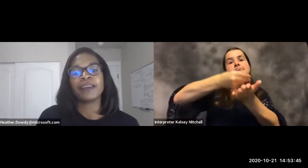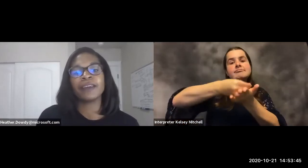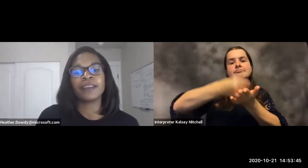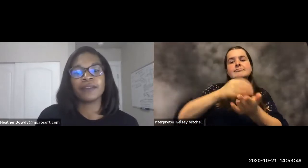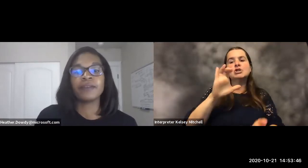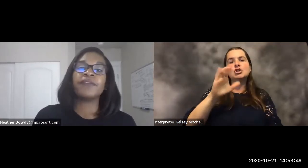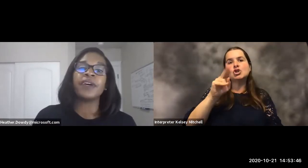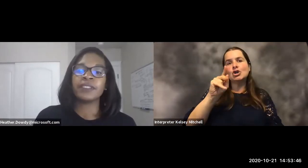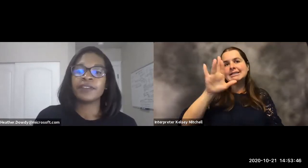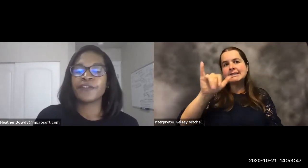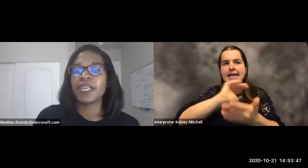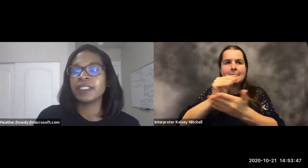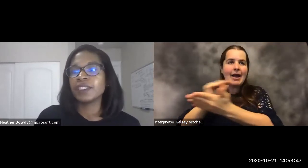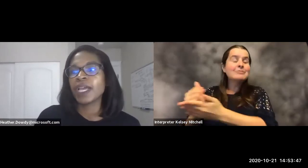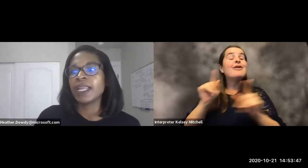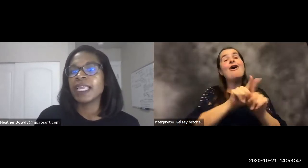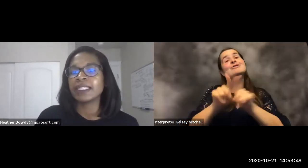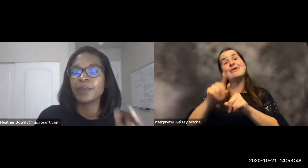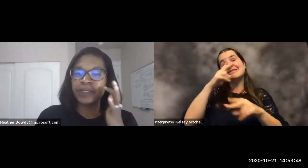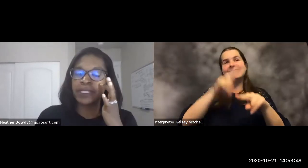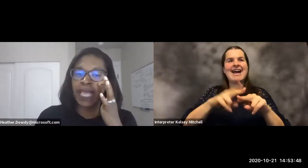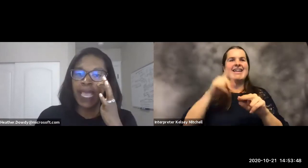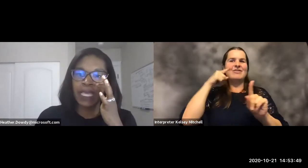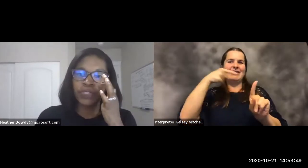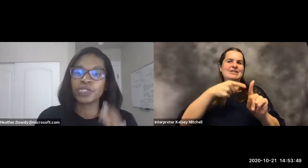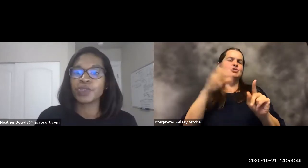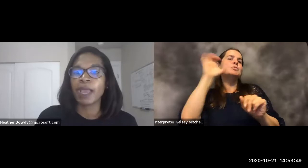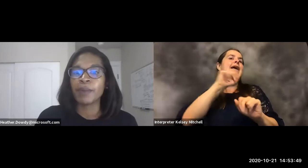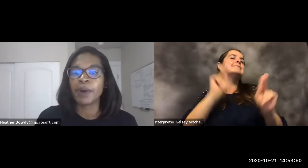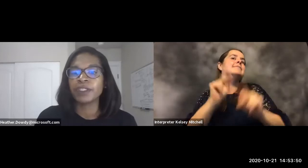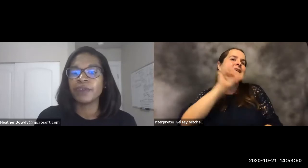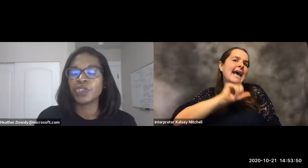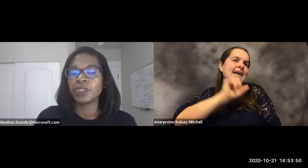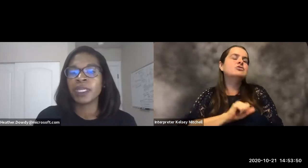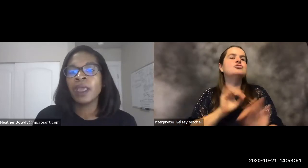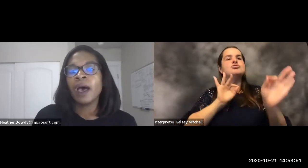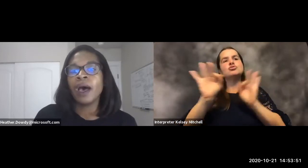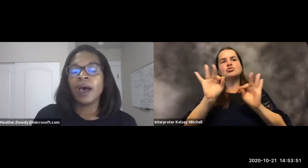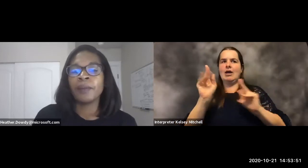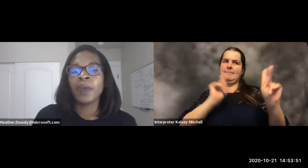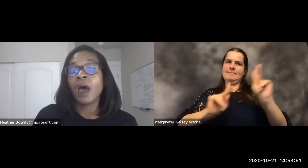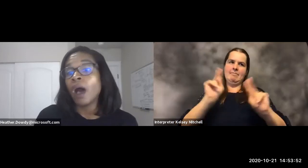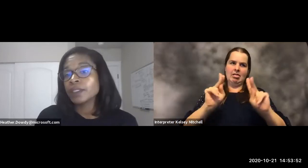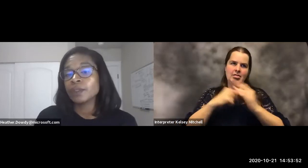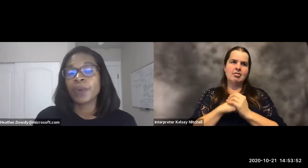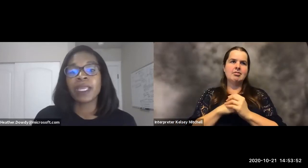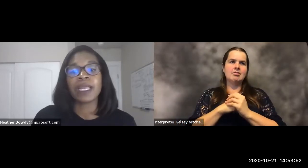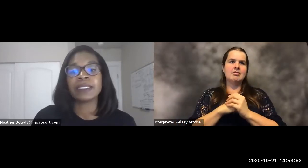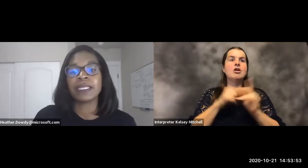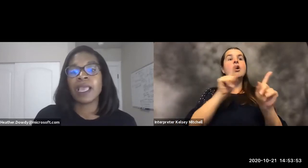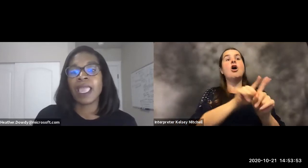also kind of fun for it to try to guess the person's age, describe a person visually,